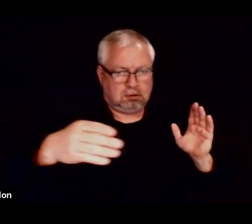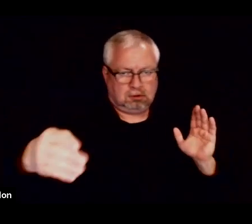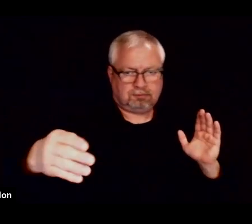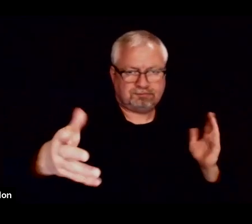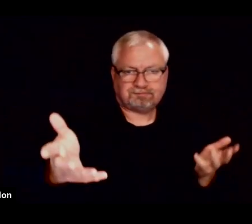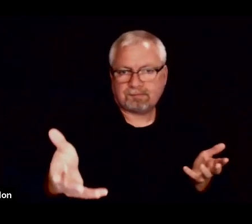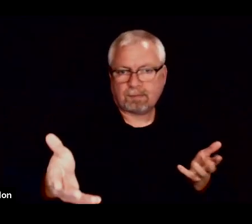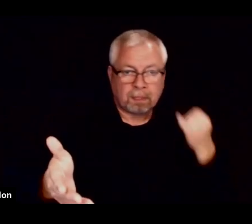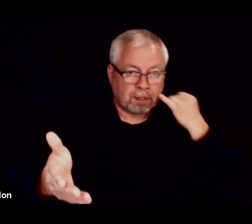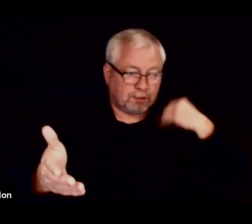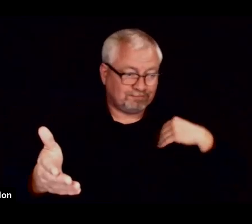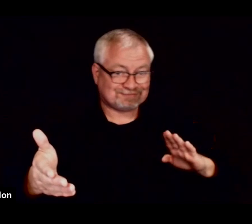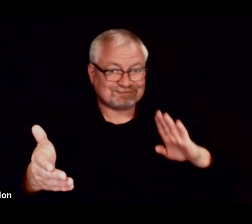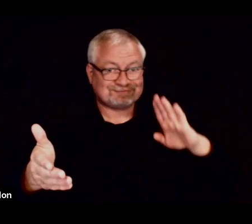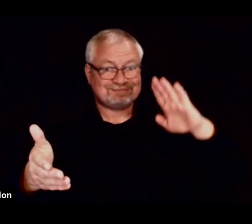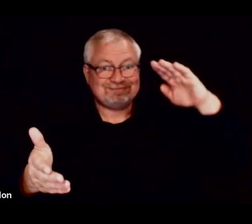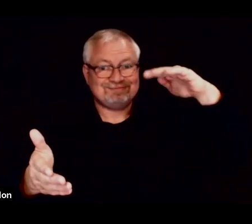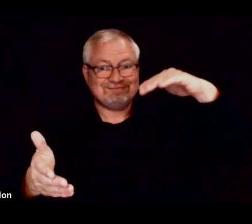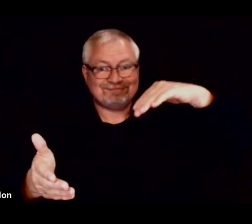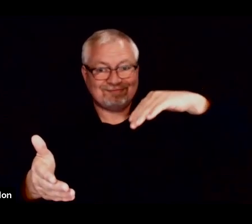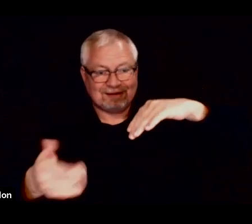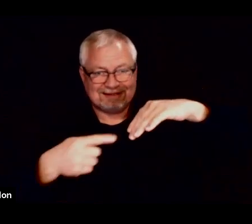be a great deal of